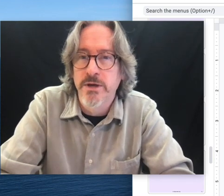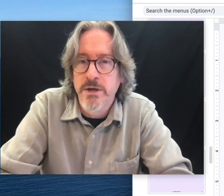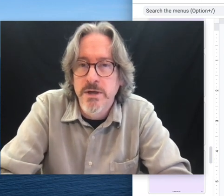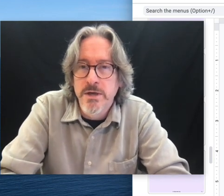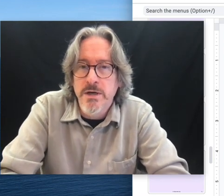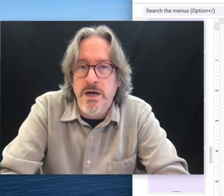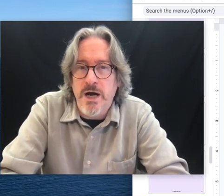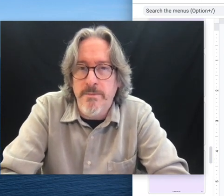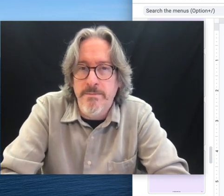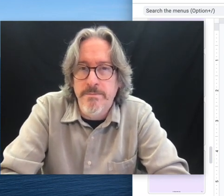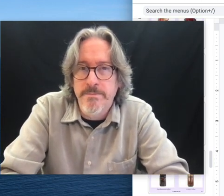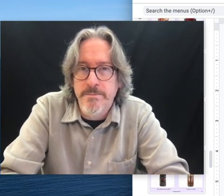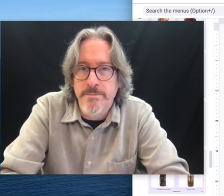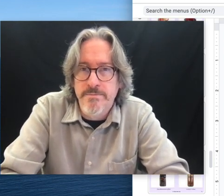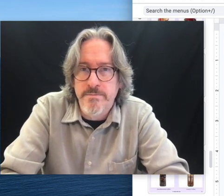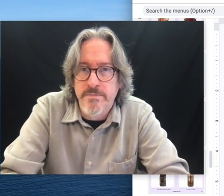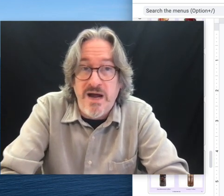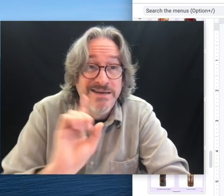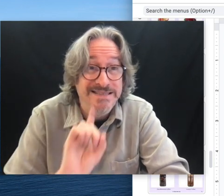clear.